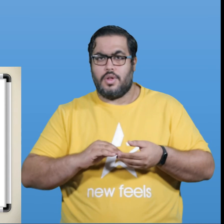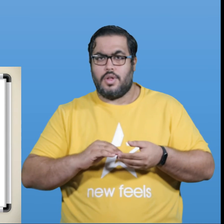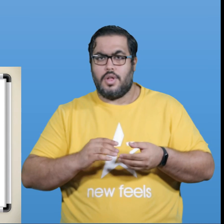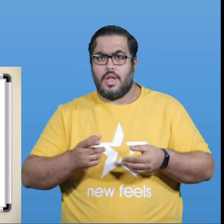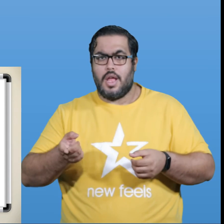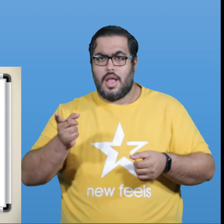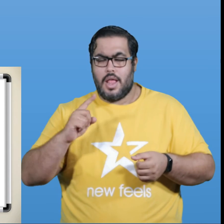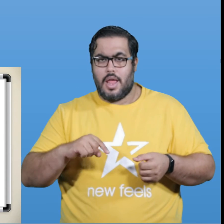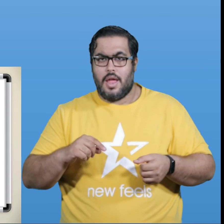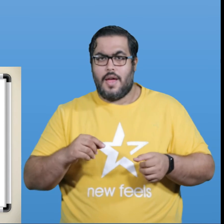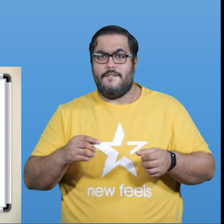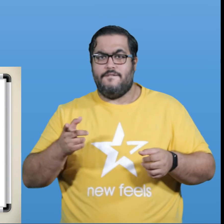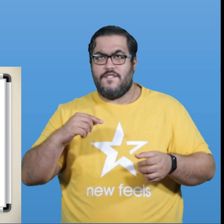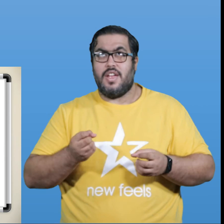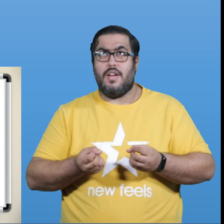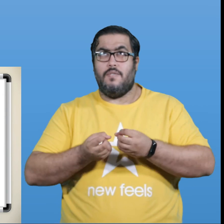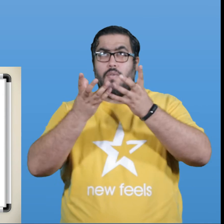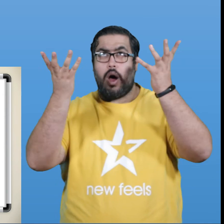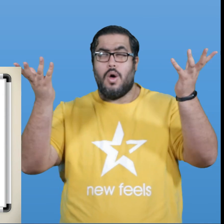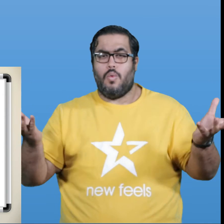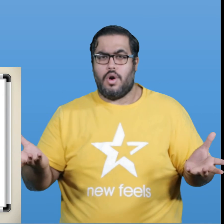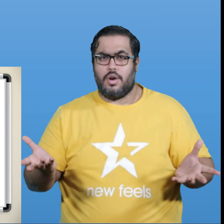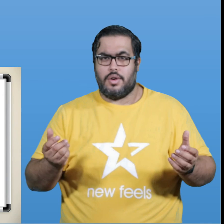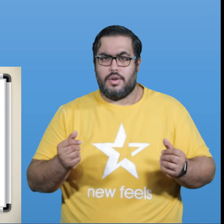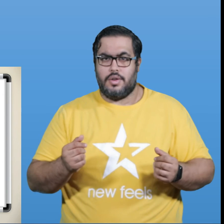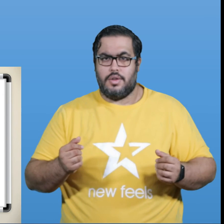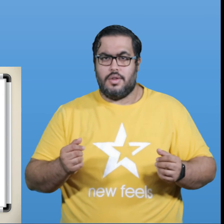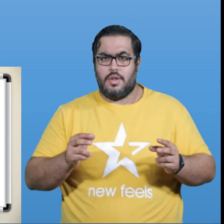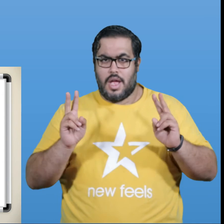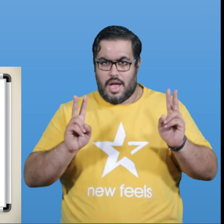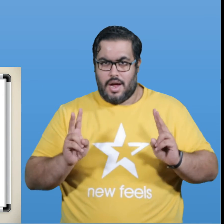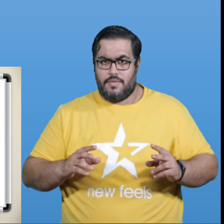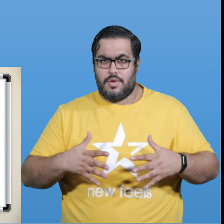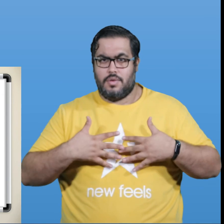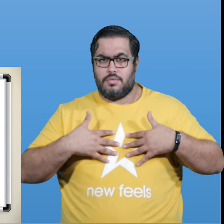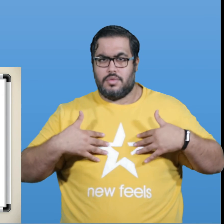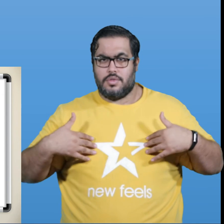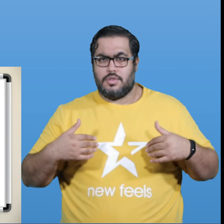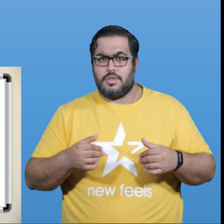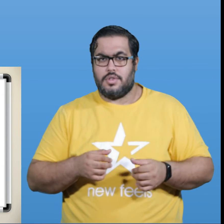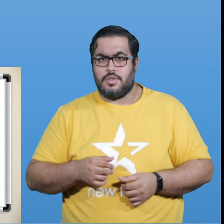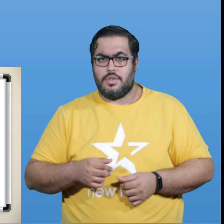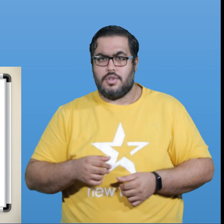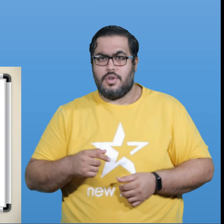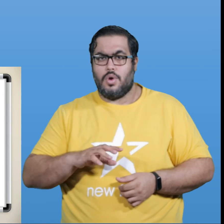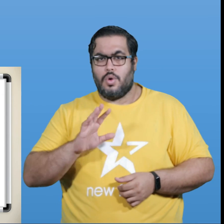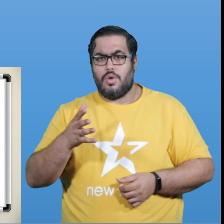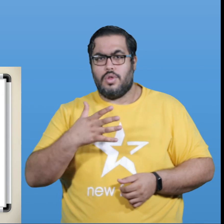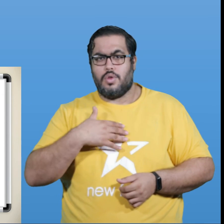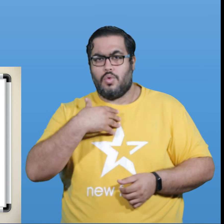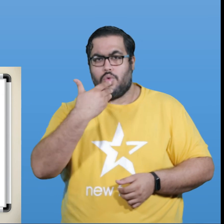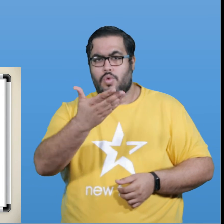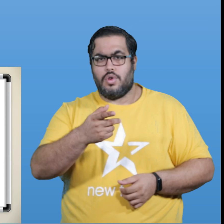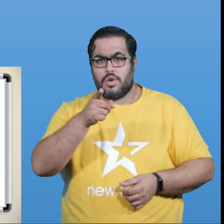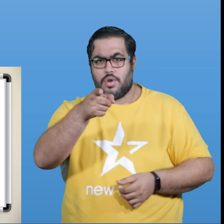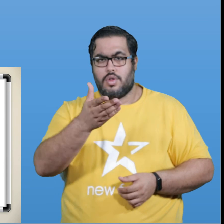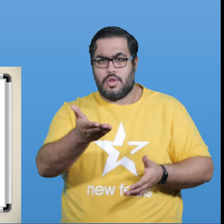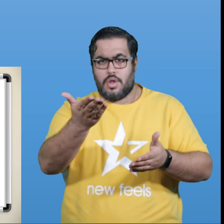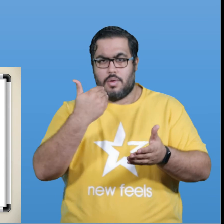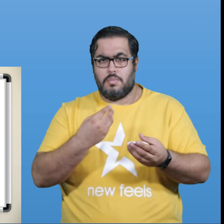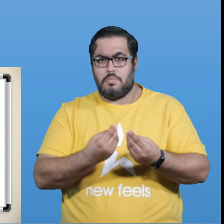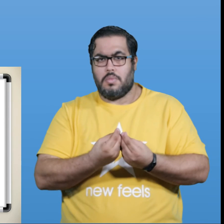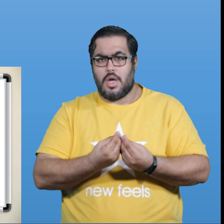a nice display firework at the end of the party. We had a lot of fun. We only wished you had been there with us.